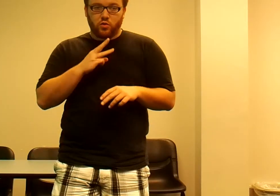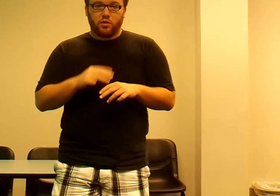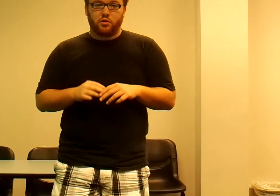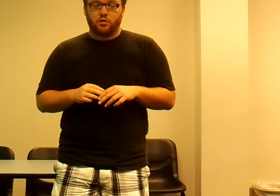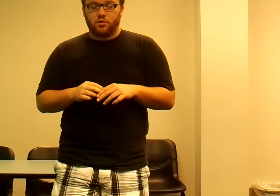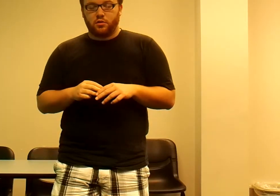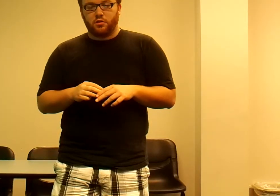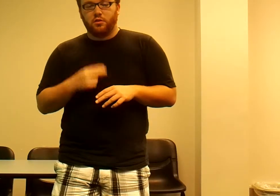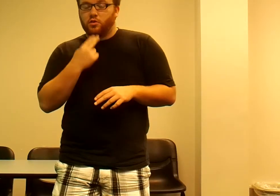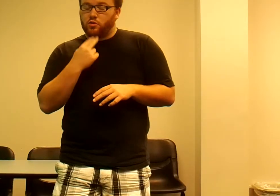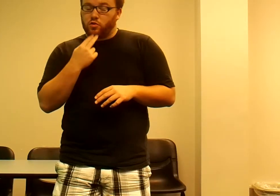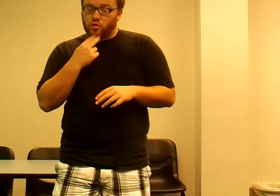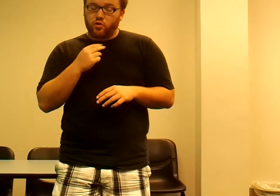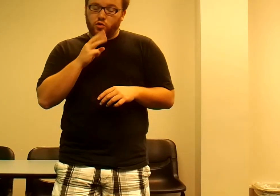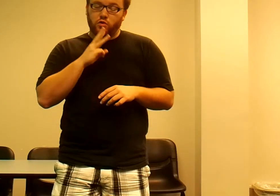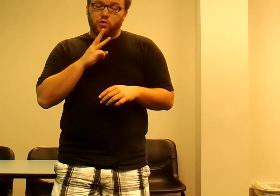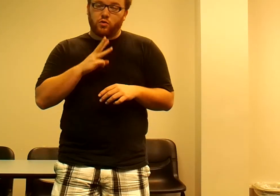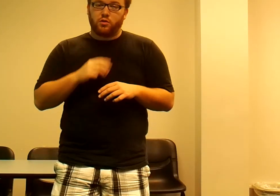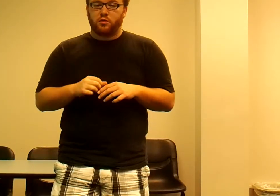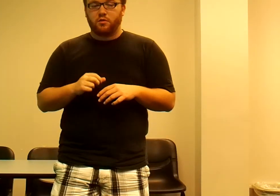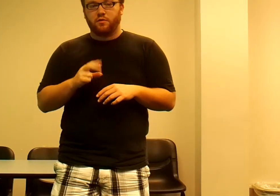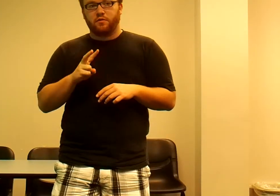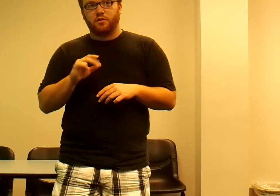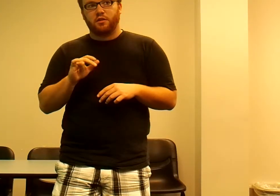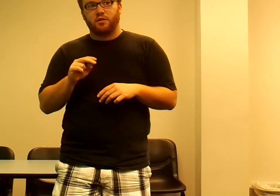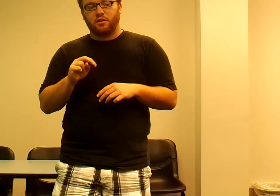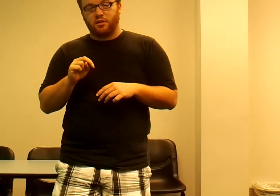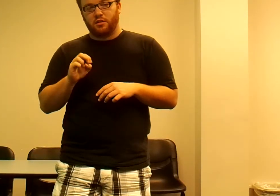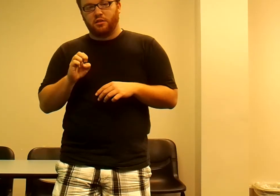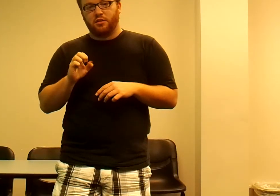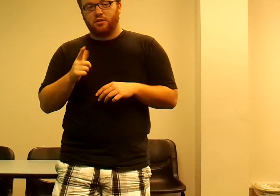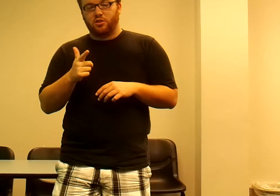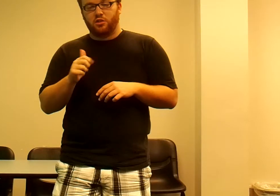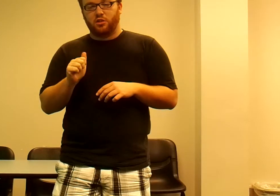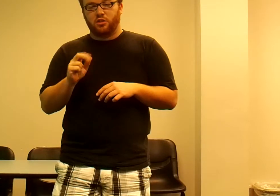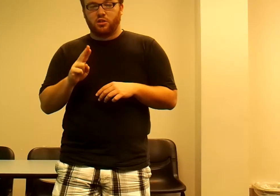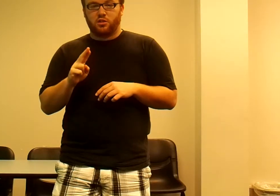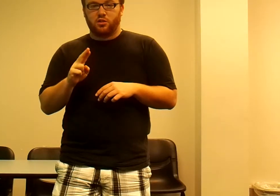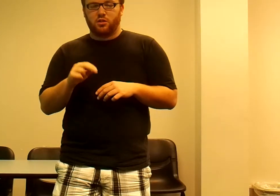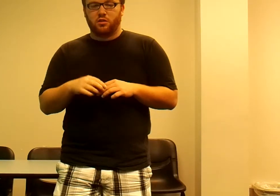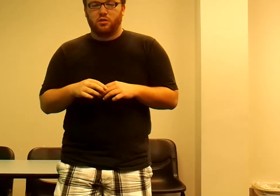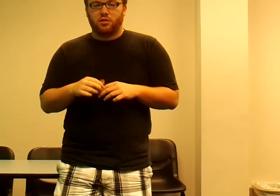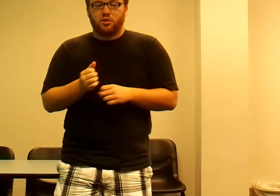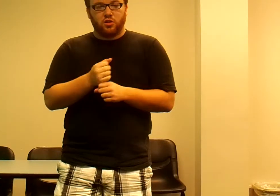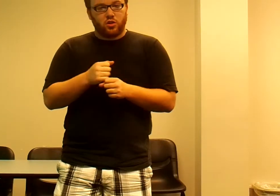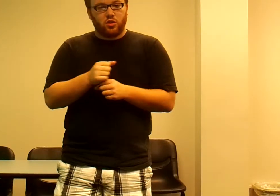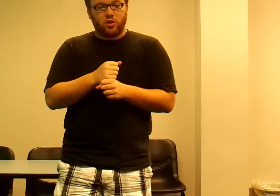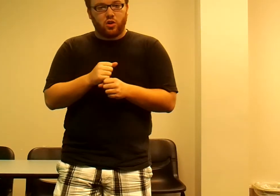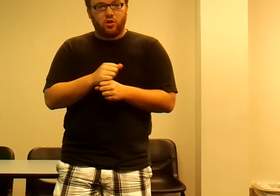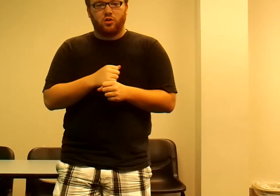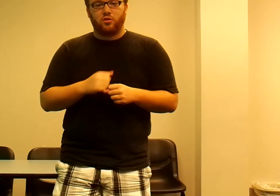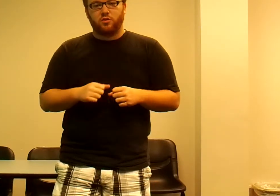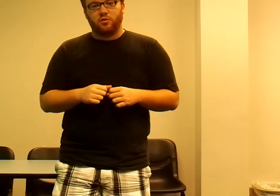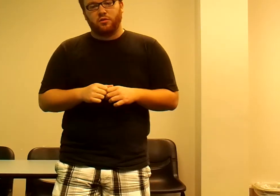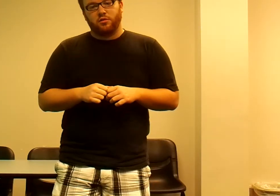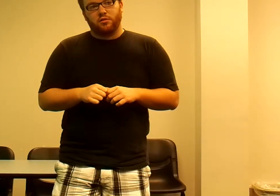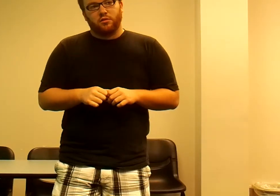sugary water, vinegar, I know you're going to love that one, and coffee. Okay? So we're going to be